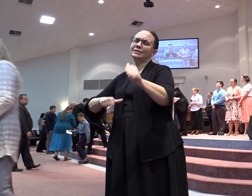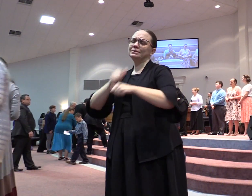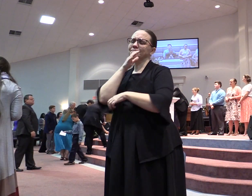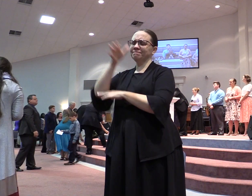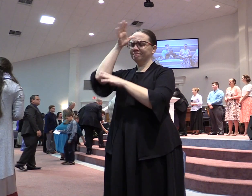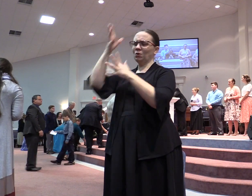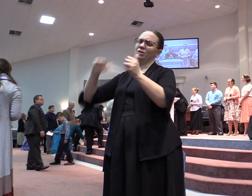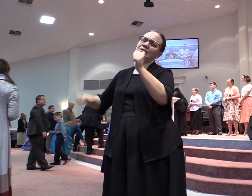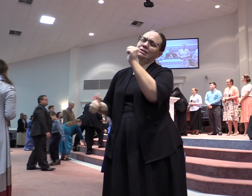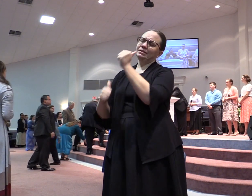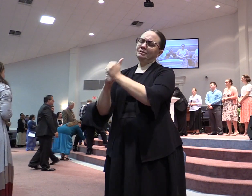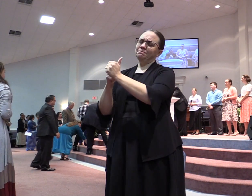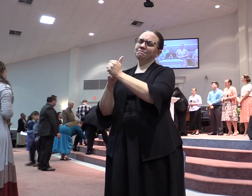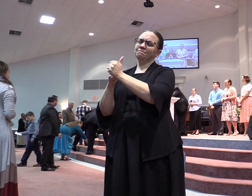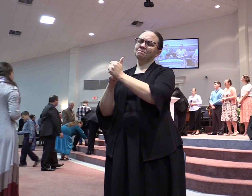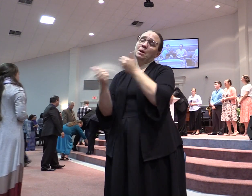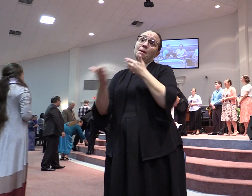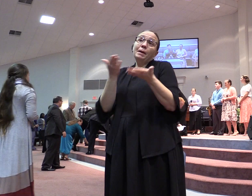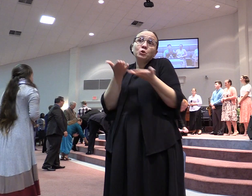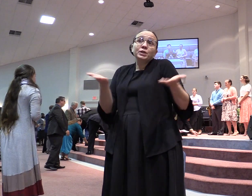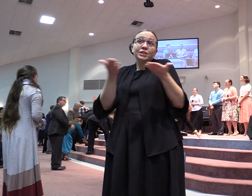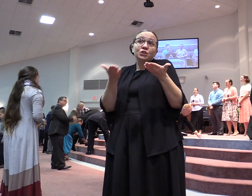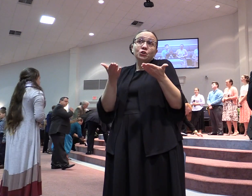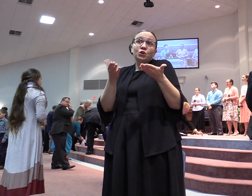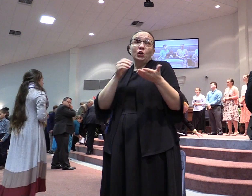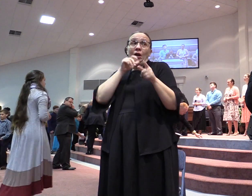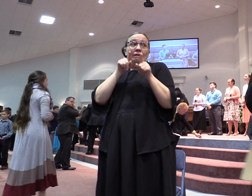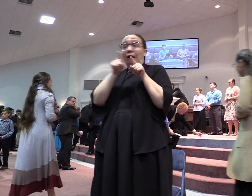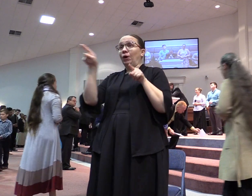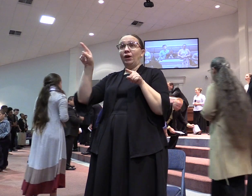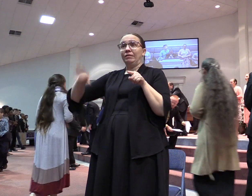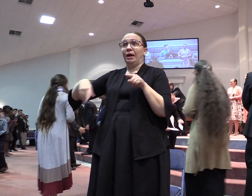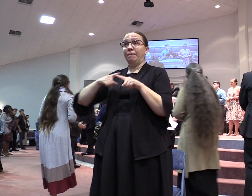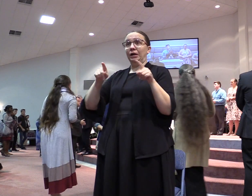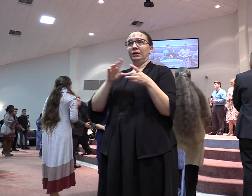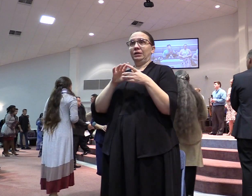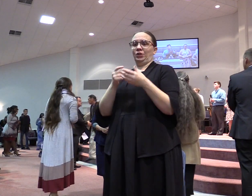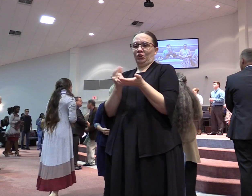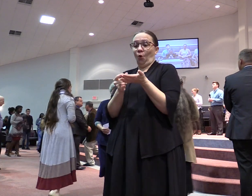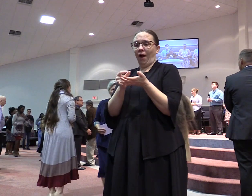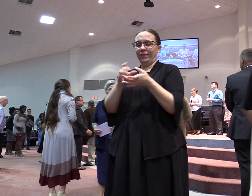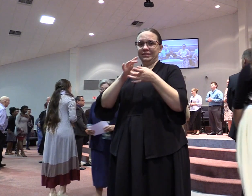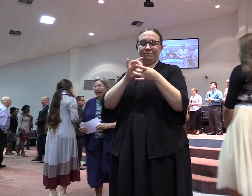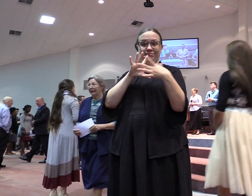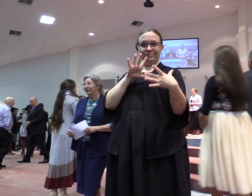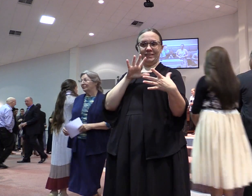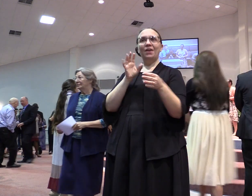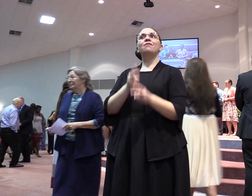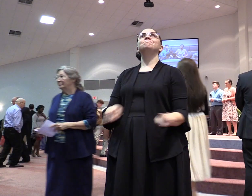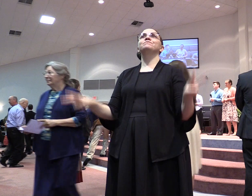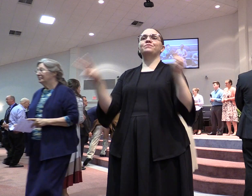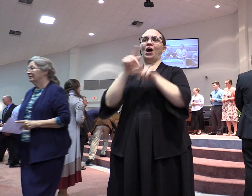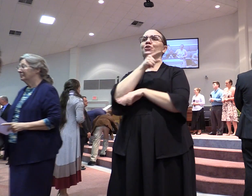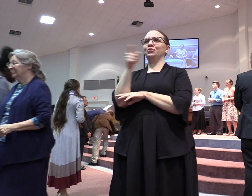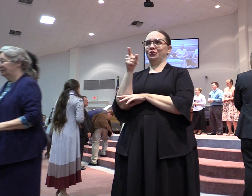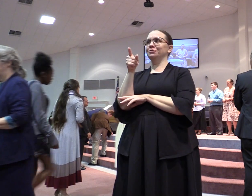and dad. Maybe you're here and you haven't wandered off yet. You're just a lost coin. Come on, there's value in